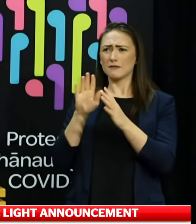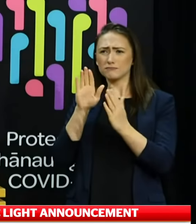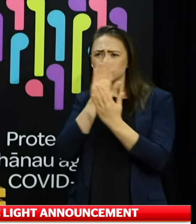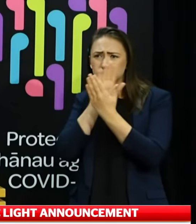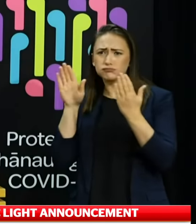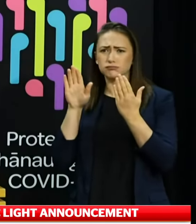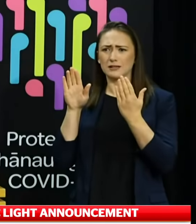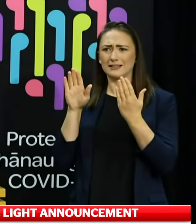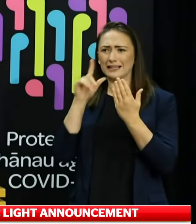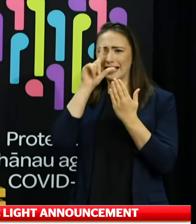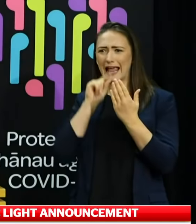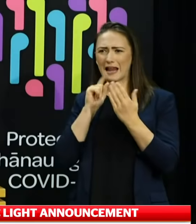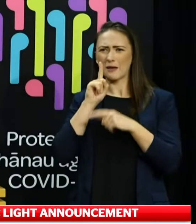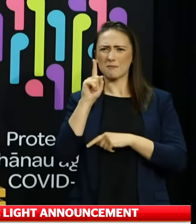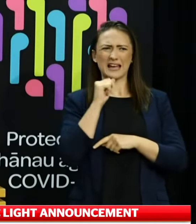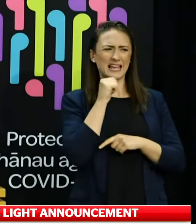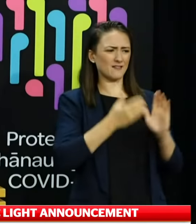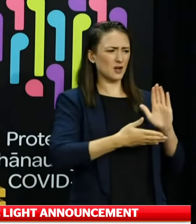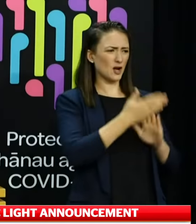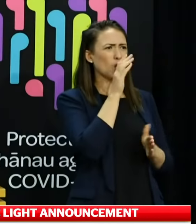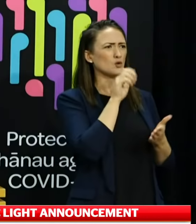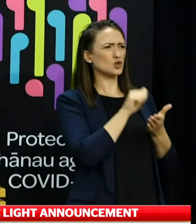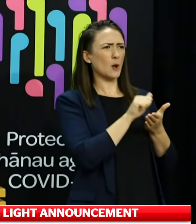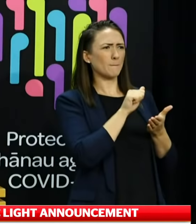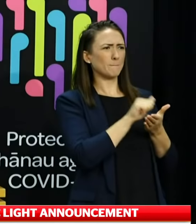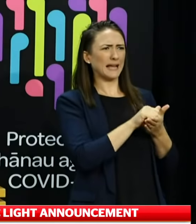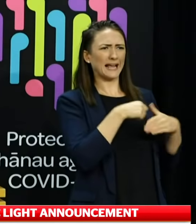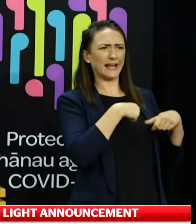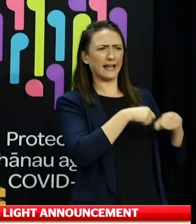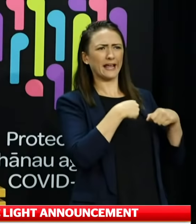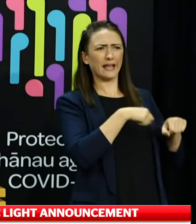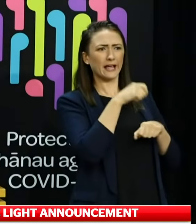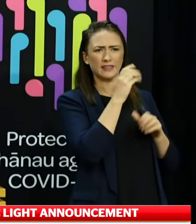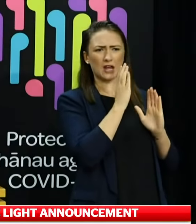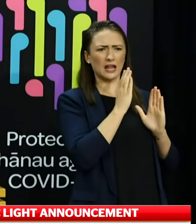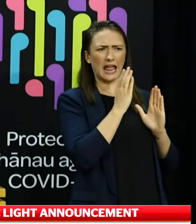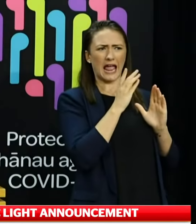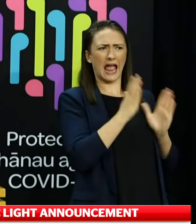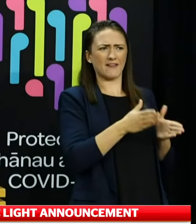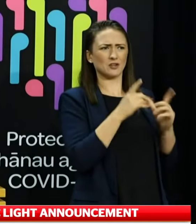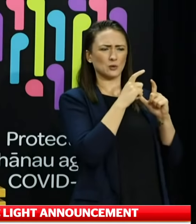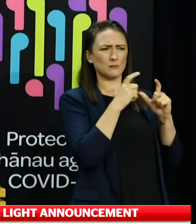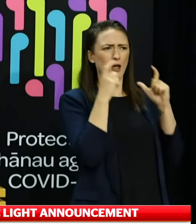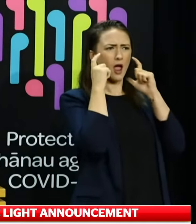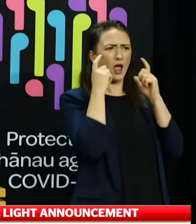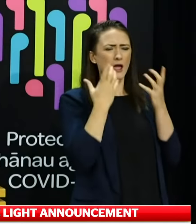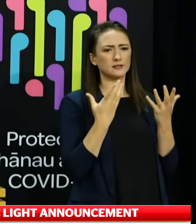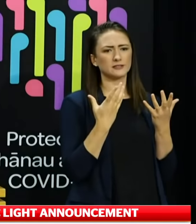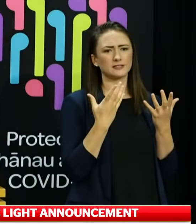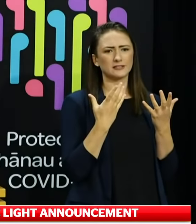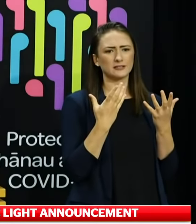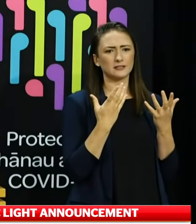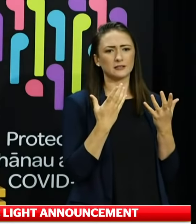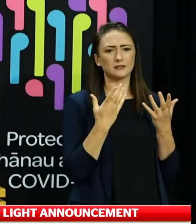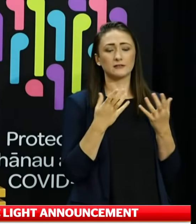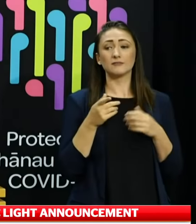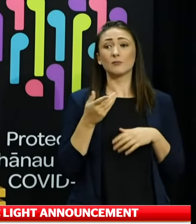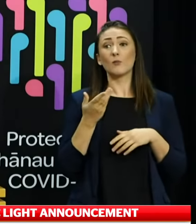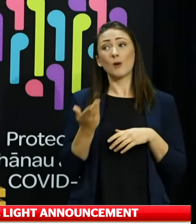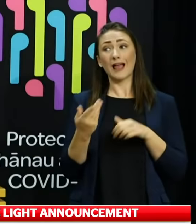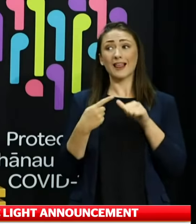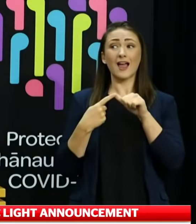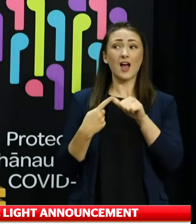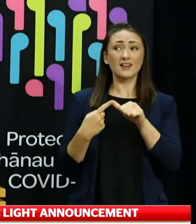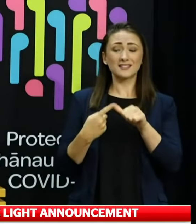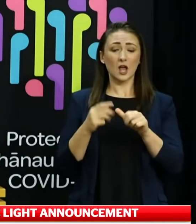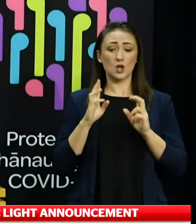or the warehouse, they have to wear a mask the entire time. It doesn't seem to make sense. Yeah, in a hospitality venue, you'll typically be consuming food and drink, so,